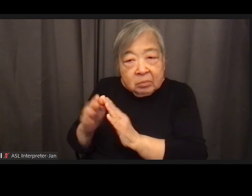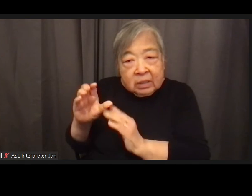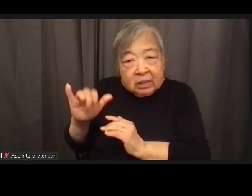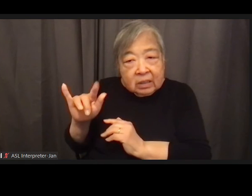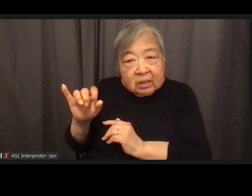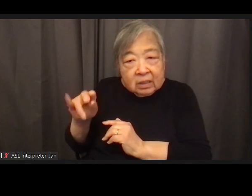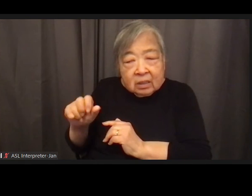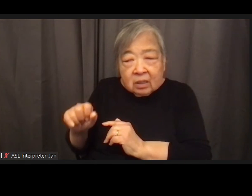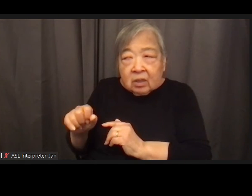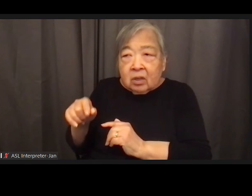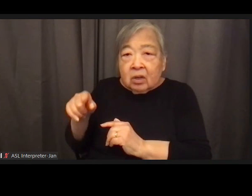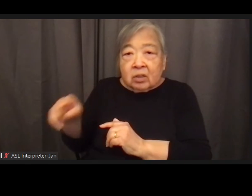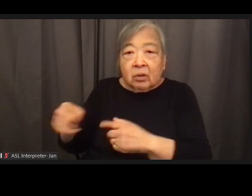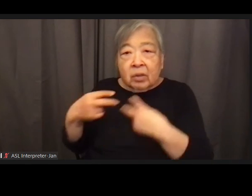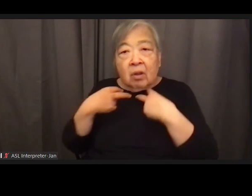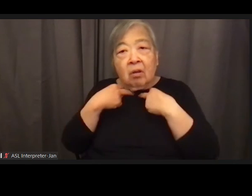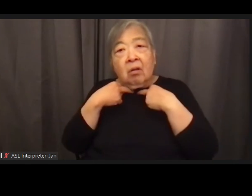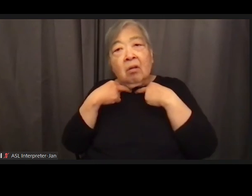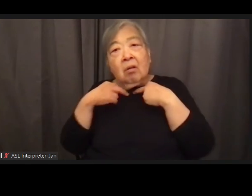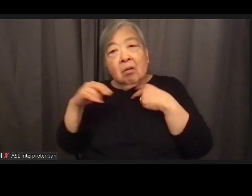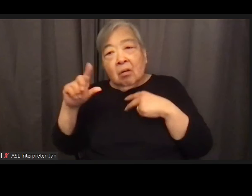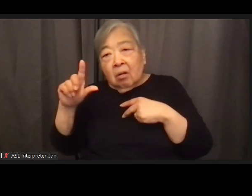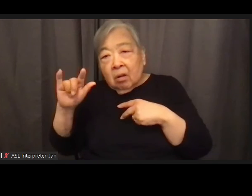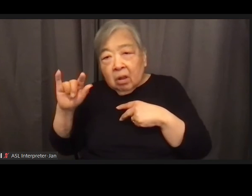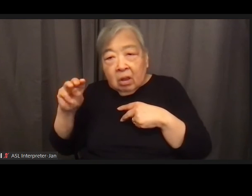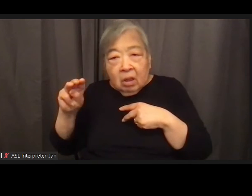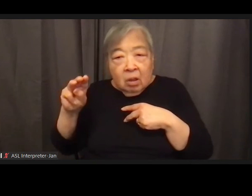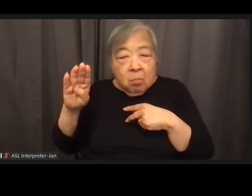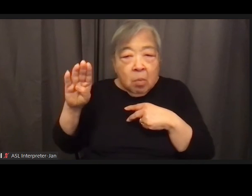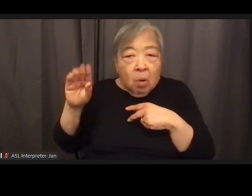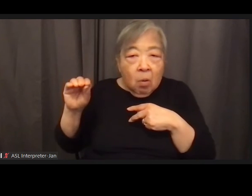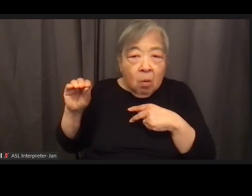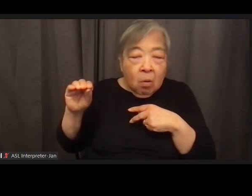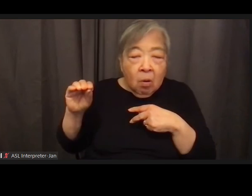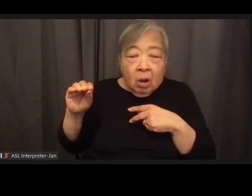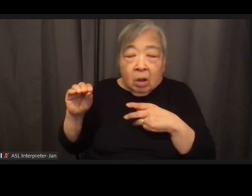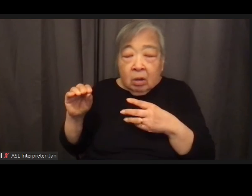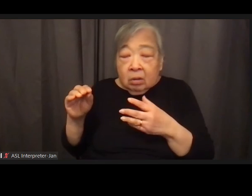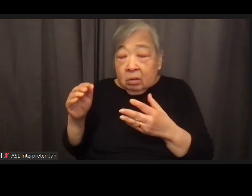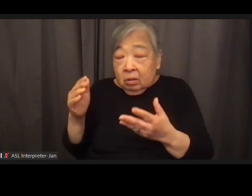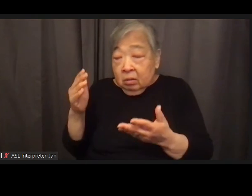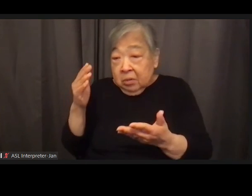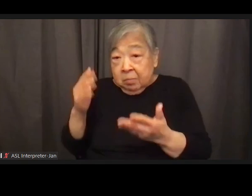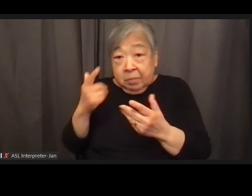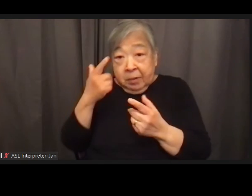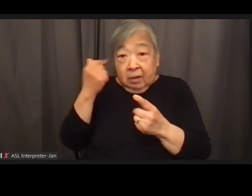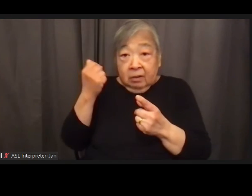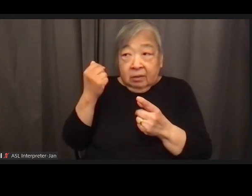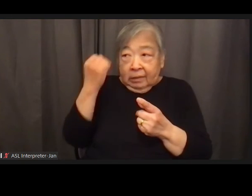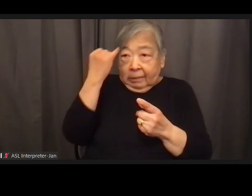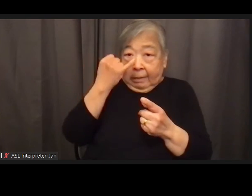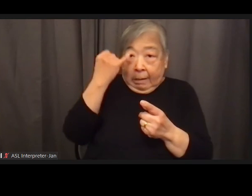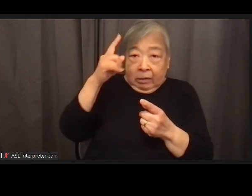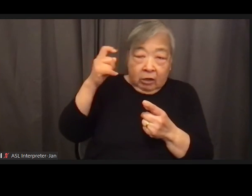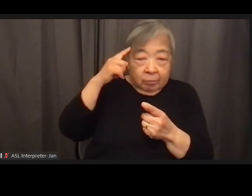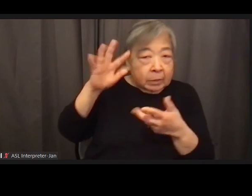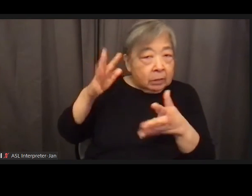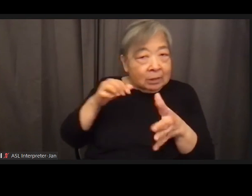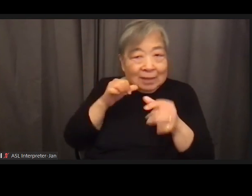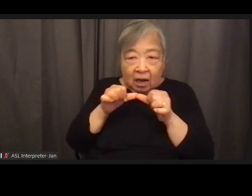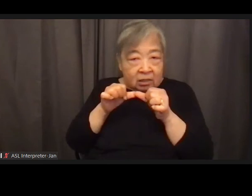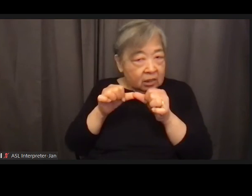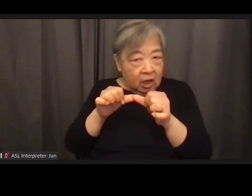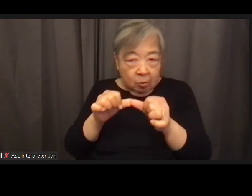because perhaps due to the instability of of Italian governments, which have other